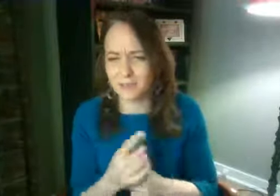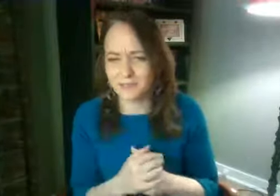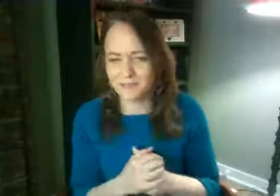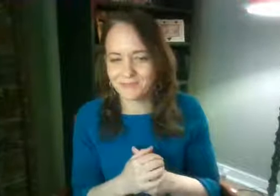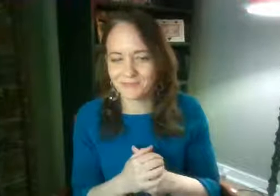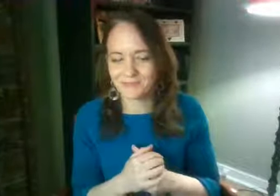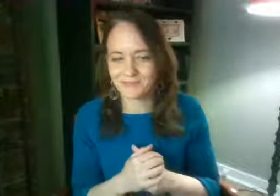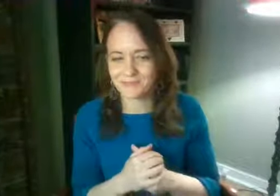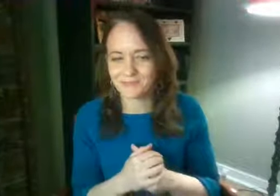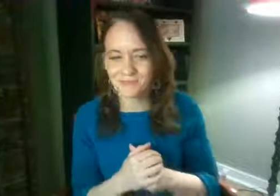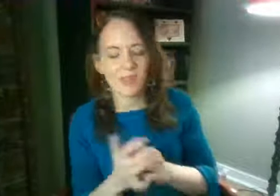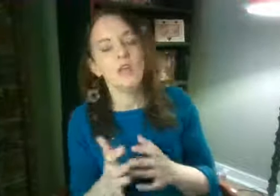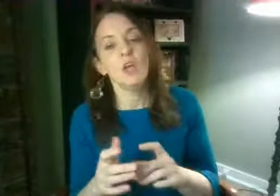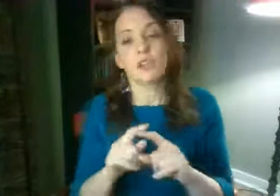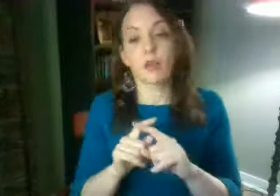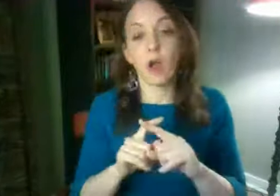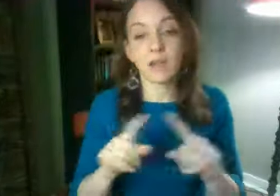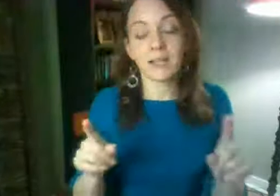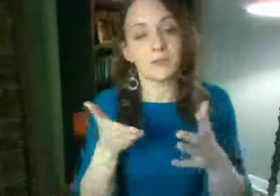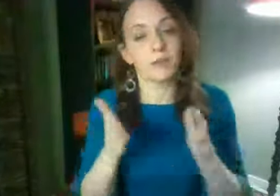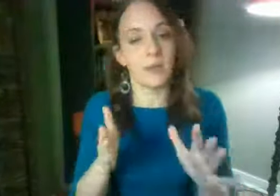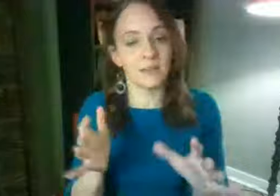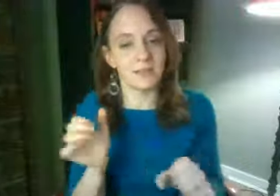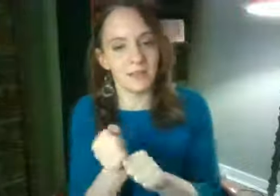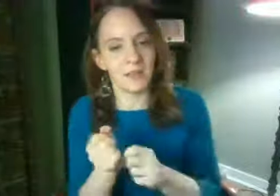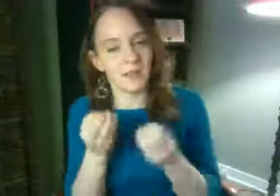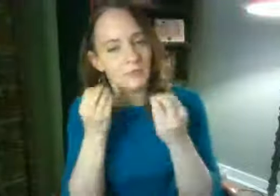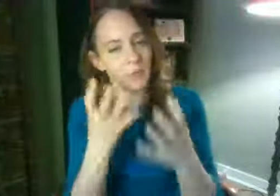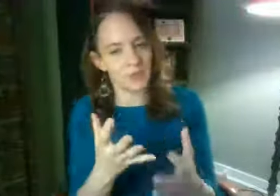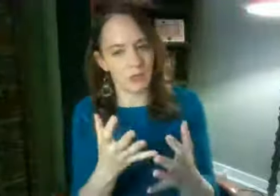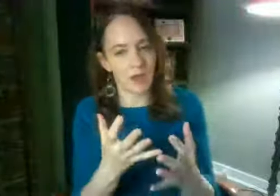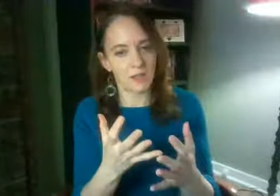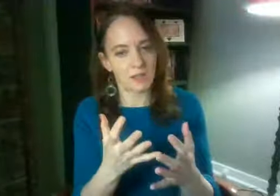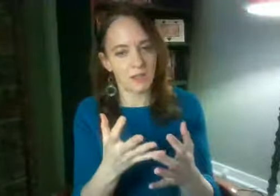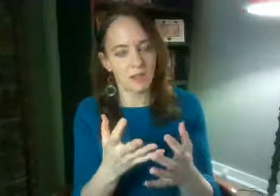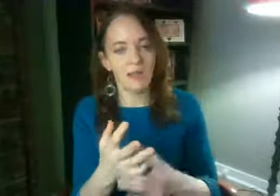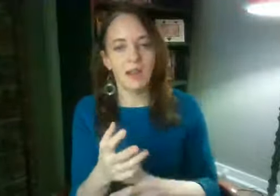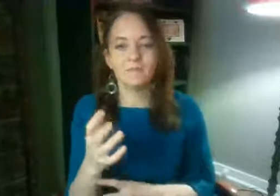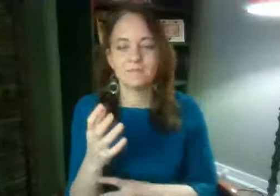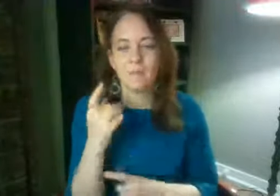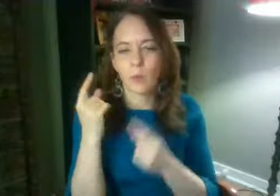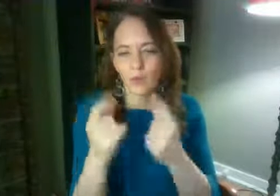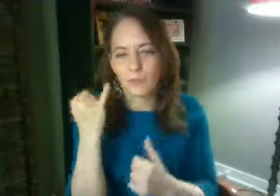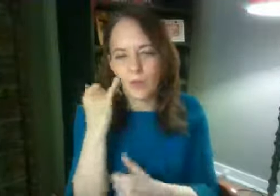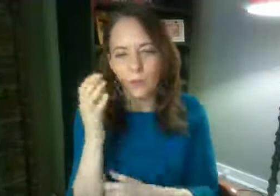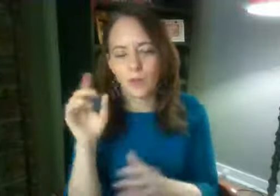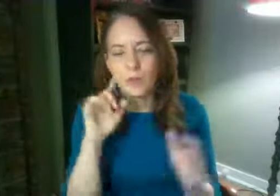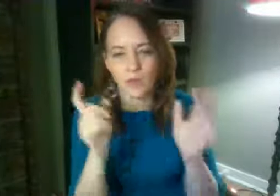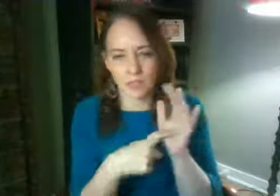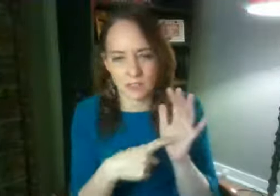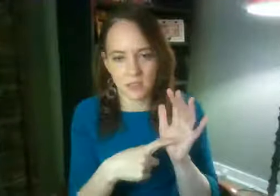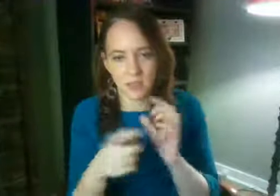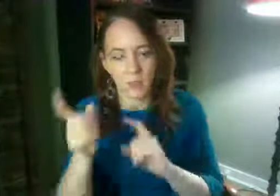one. So there are all kinds of different ways to get information across. I wonder if anyone noticed that